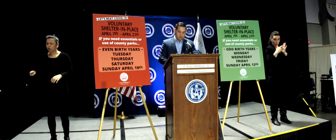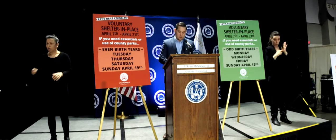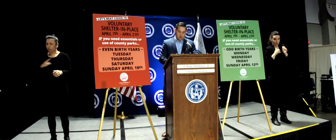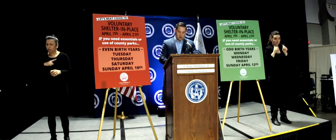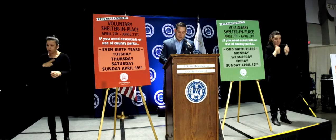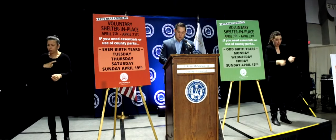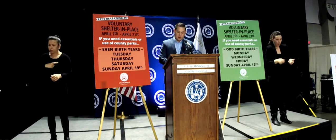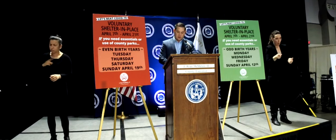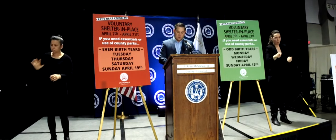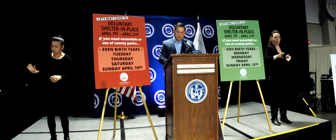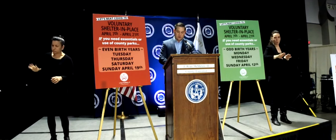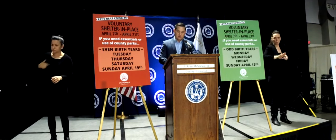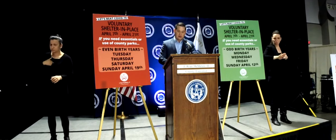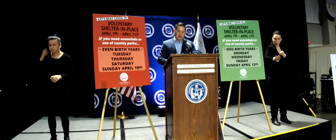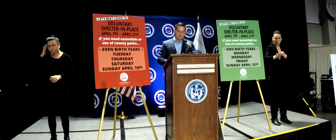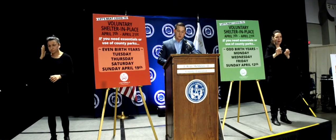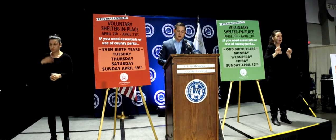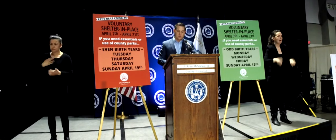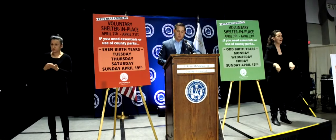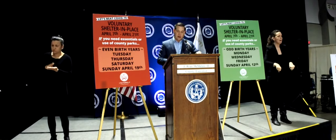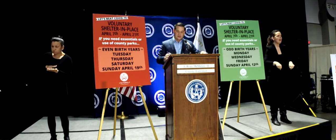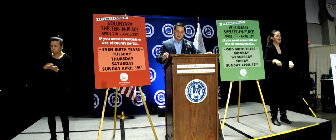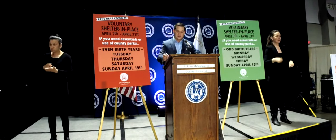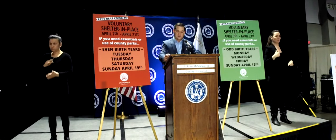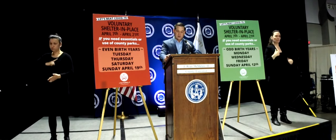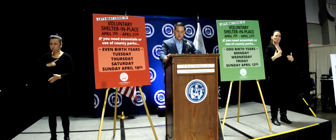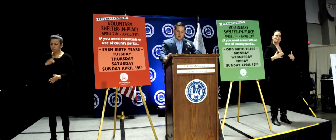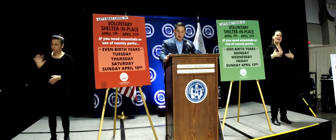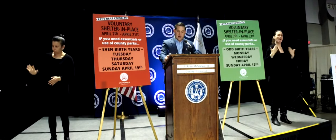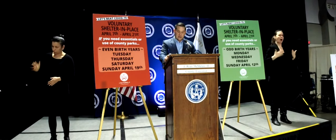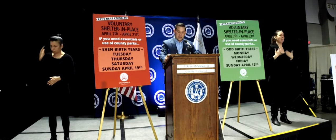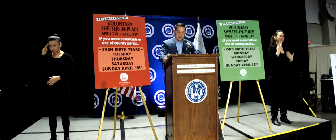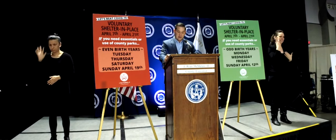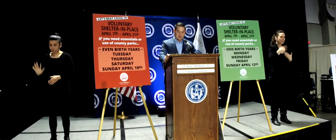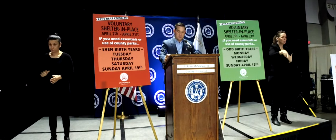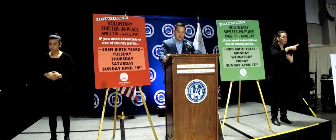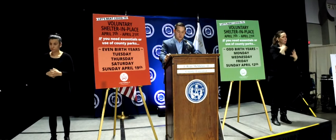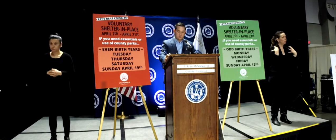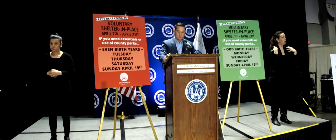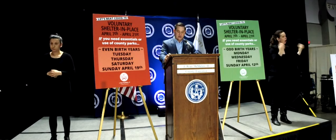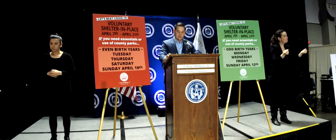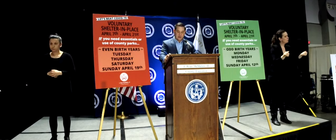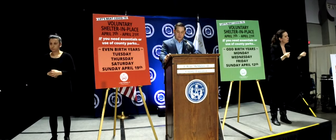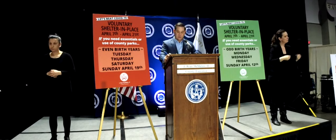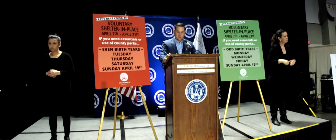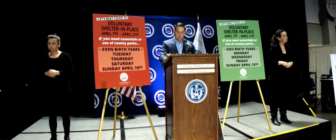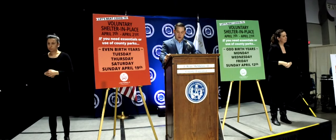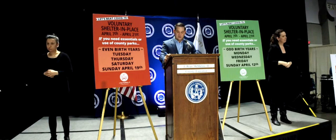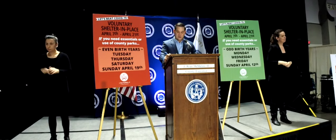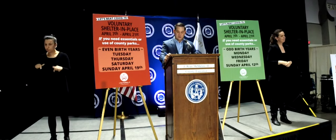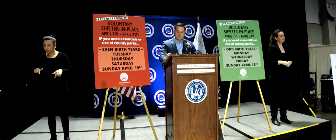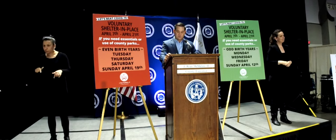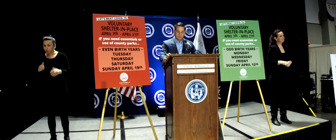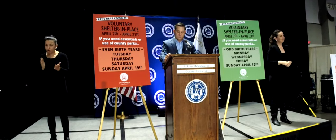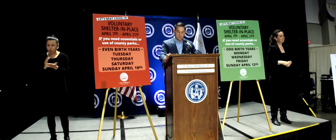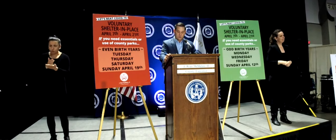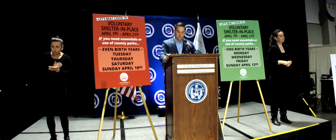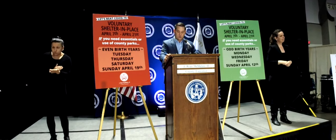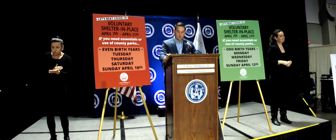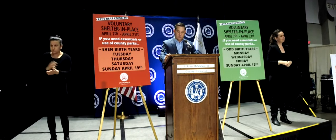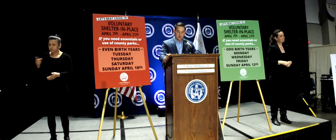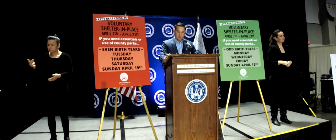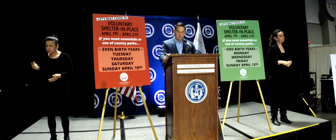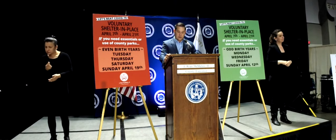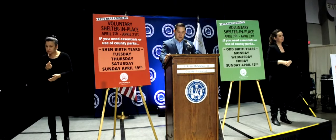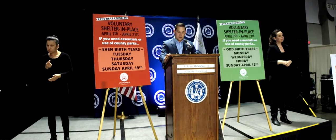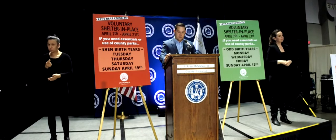recovering. That's why we've started an expedited process online. It's a password-protected application process for those